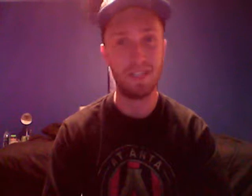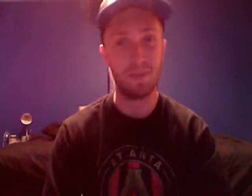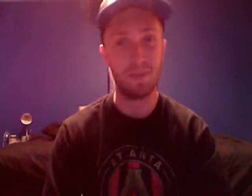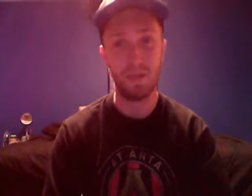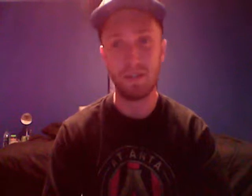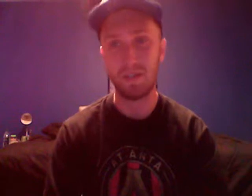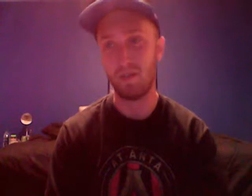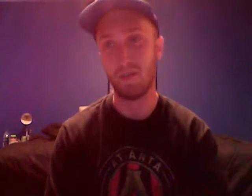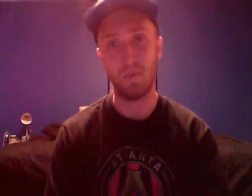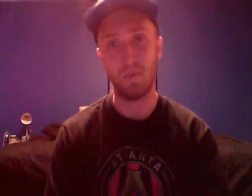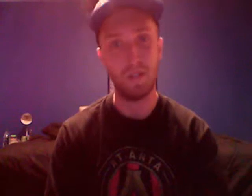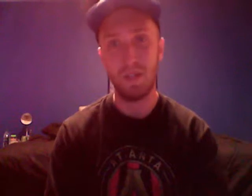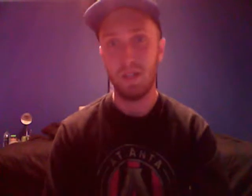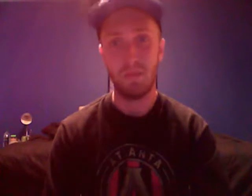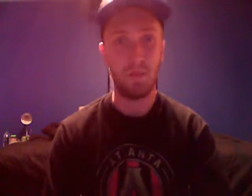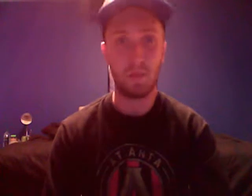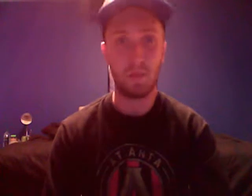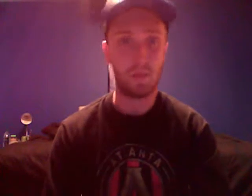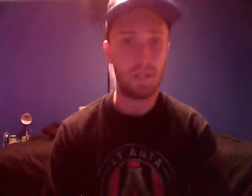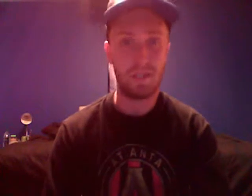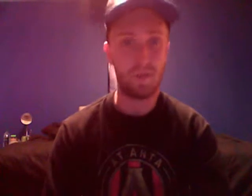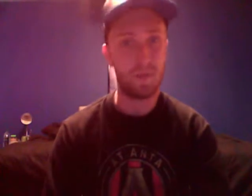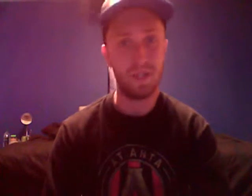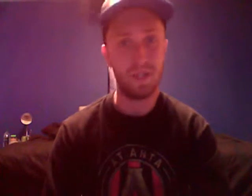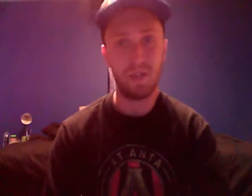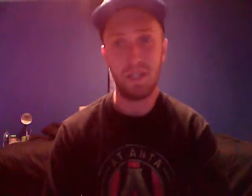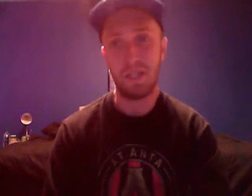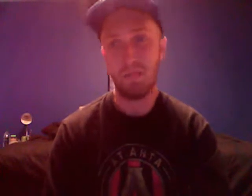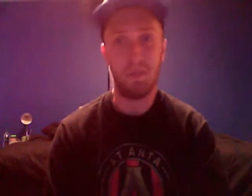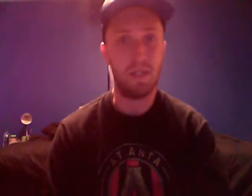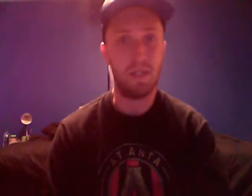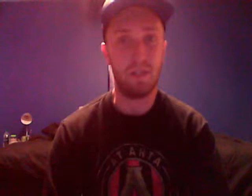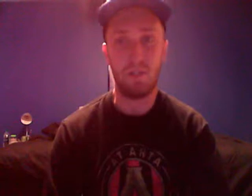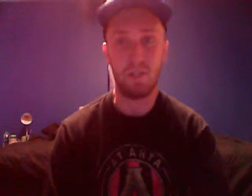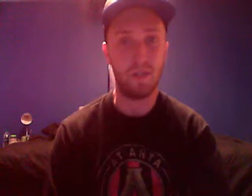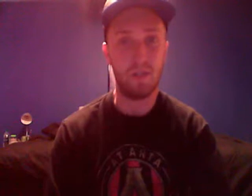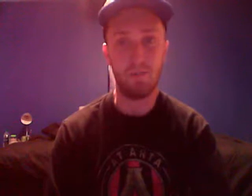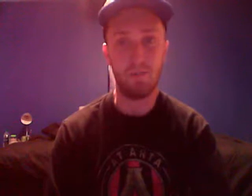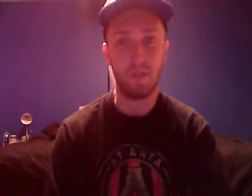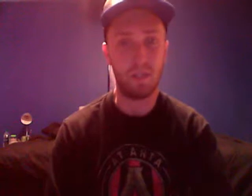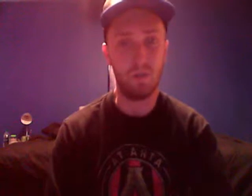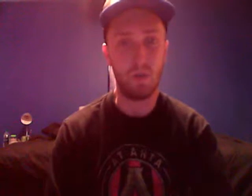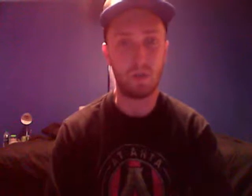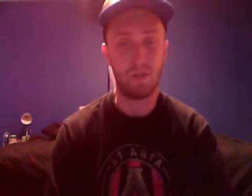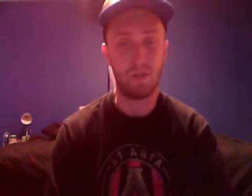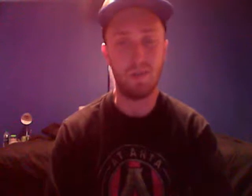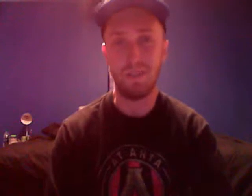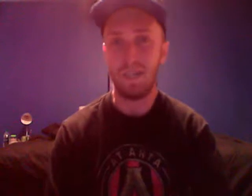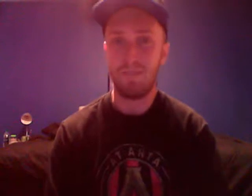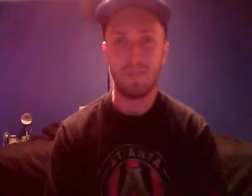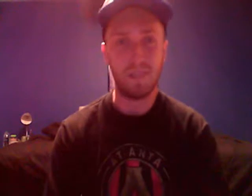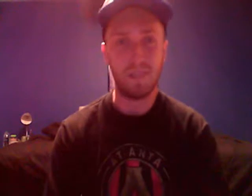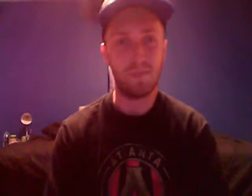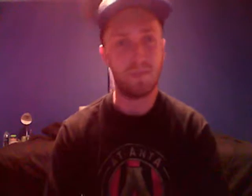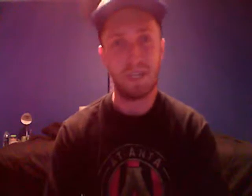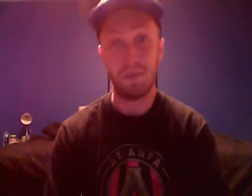idea was. I don't know. Maybe Parkhurst had some sort of injury. Maybe he just thought, let's get Walks on to give him some time.